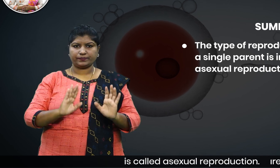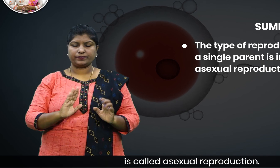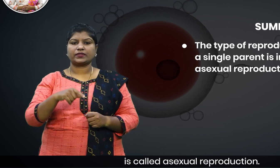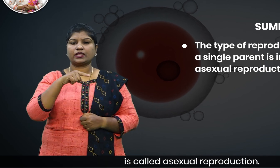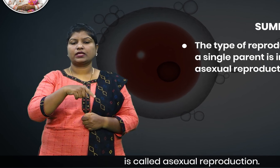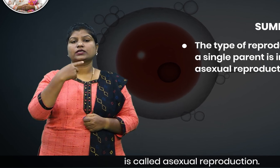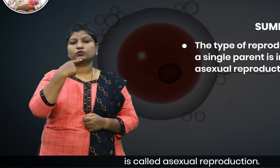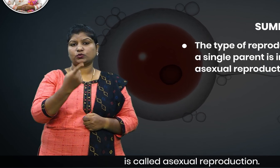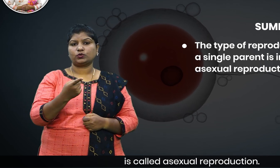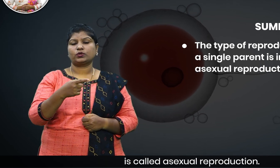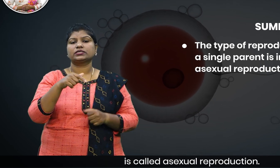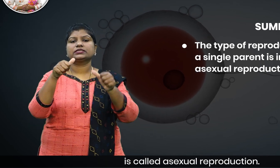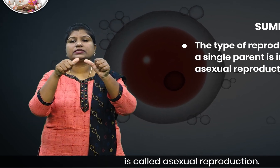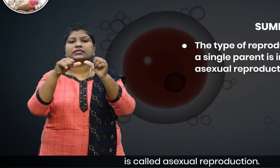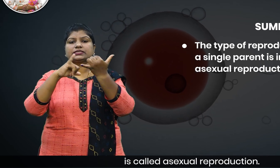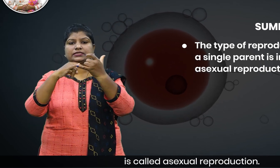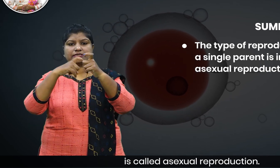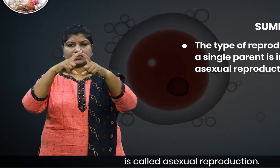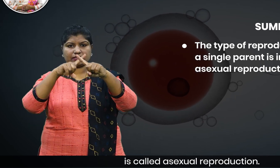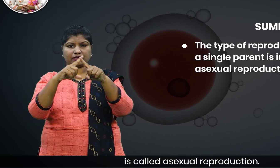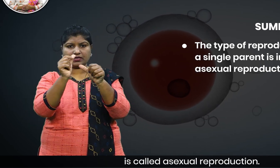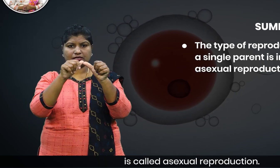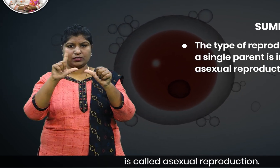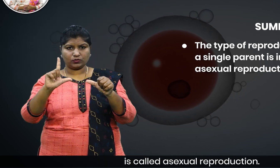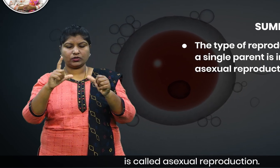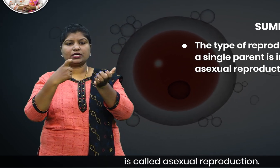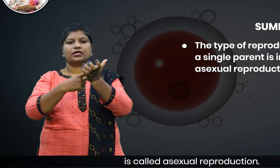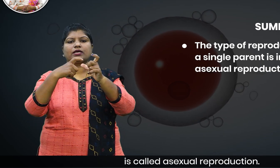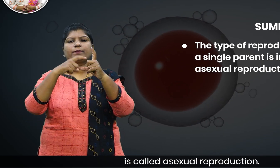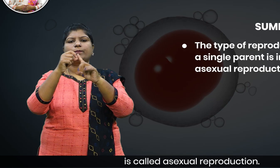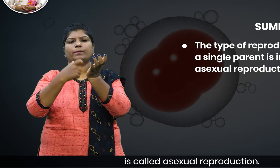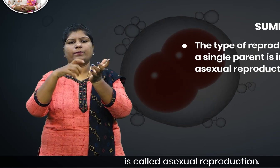is called asexual reproduction.